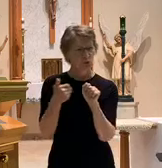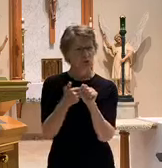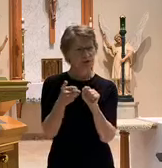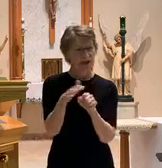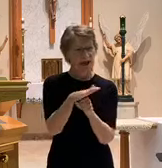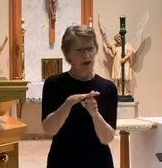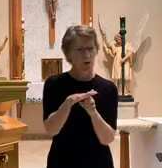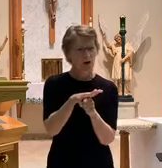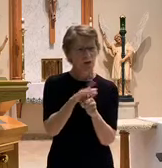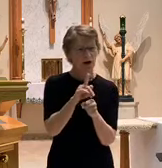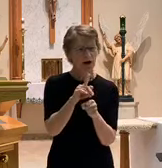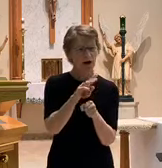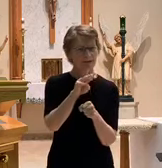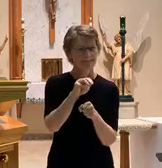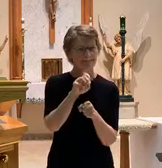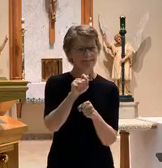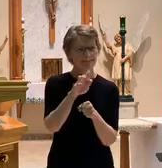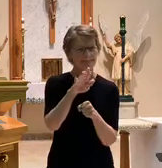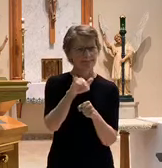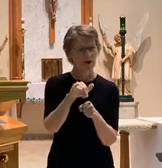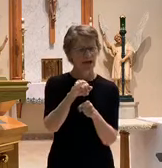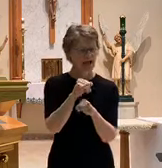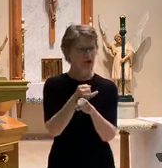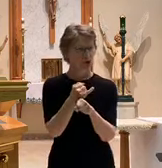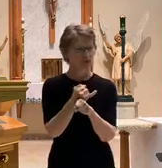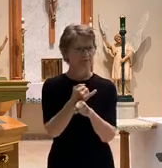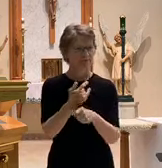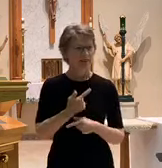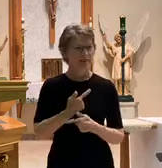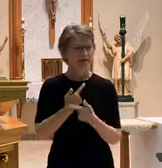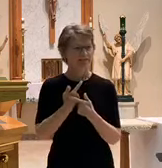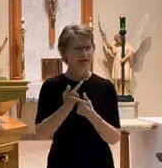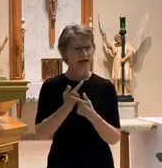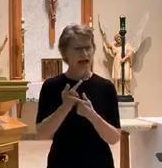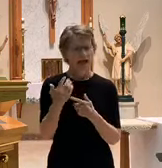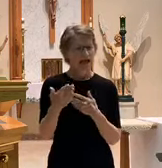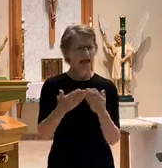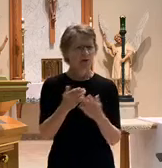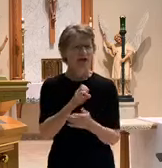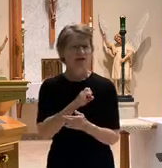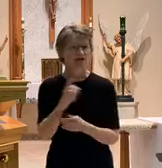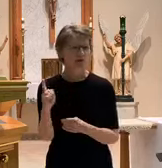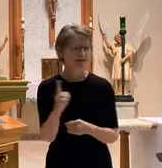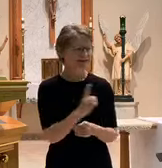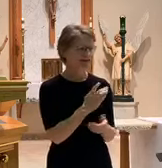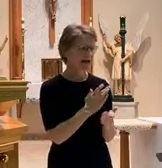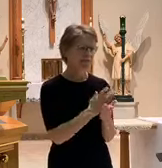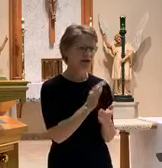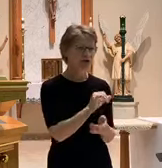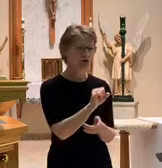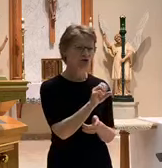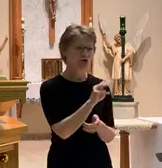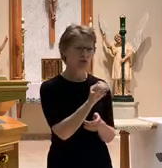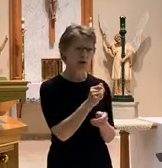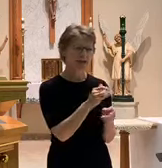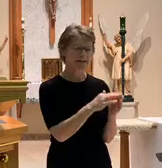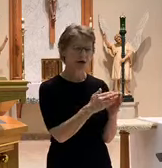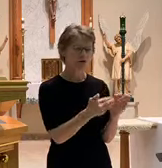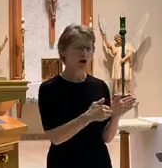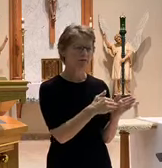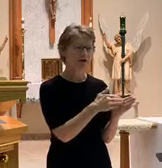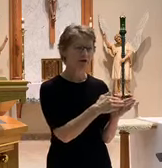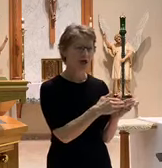lived. So anyway, he would stop at this one place often, and the